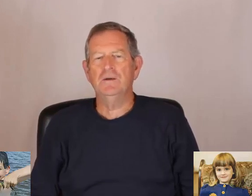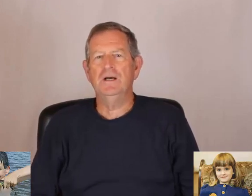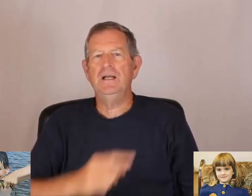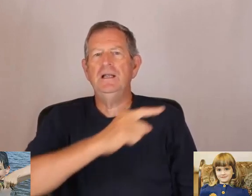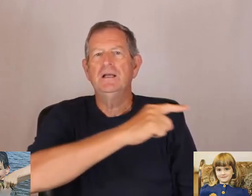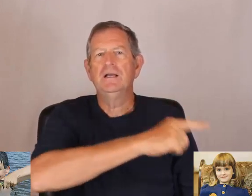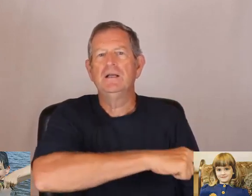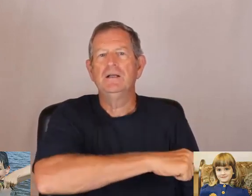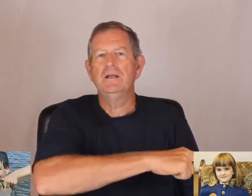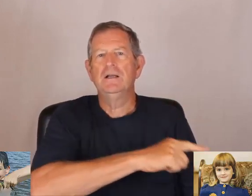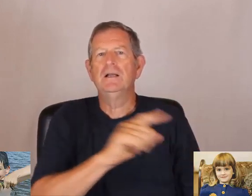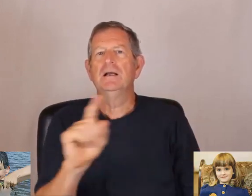Good.